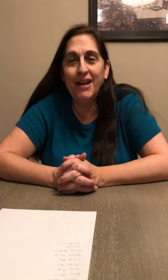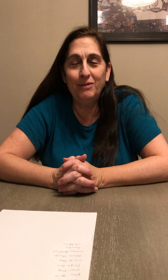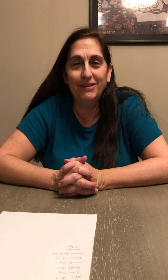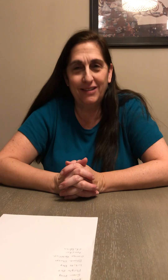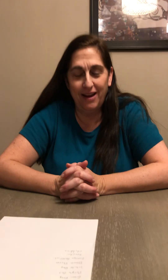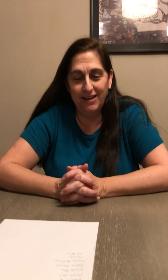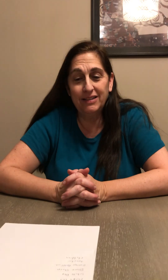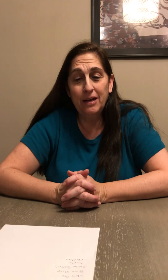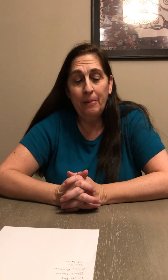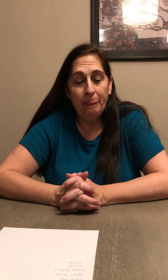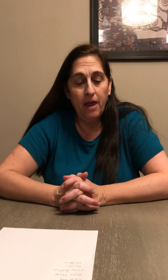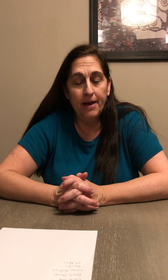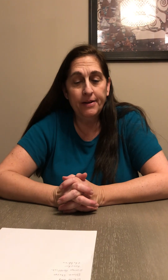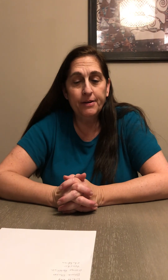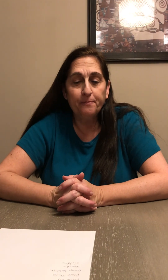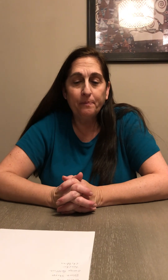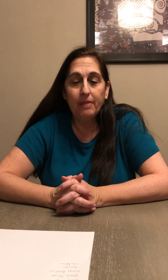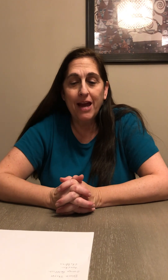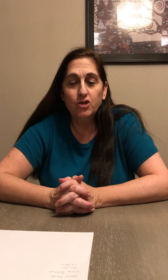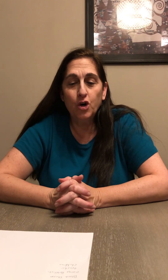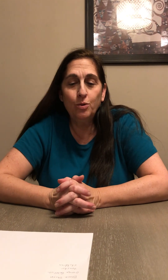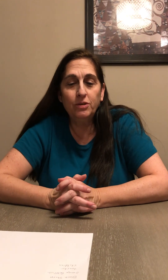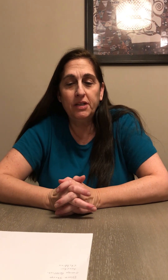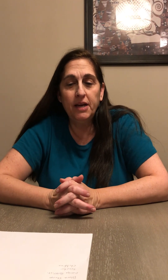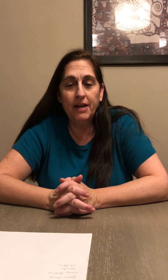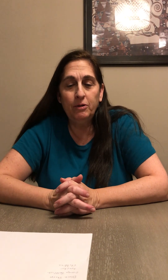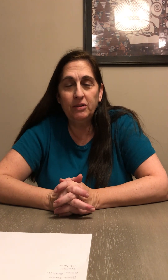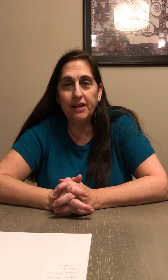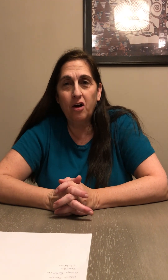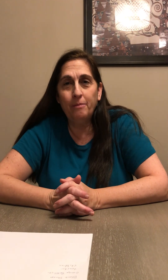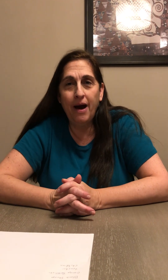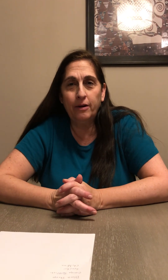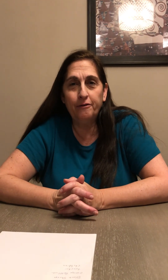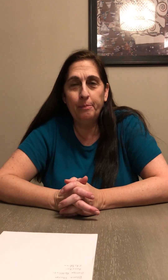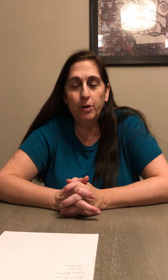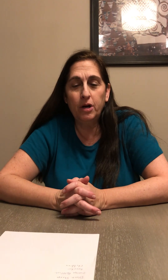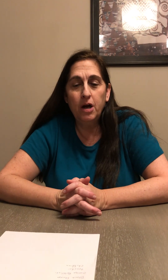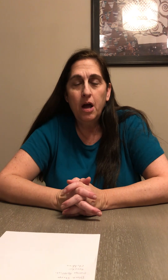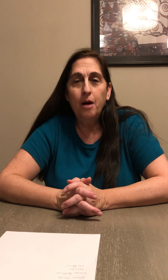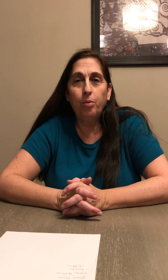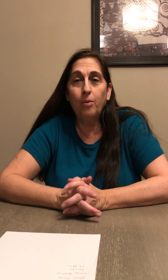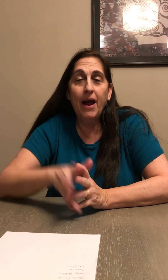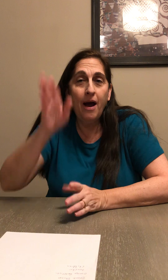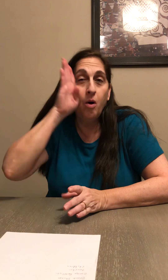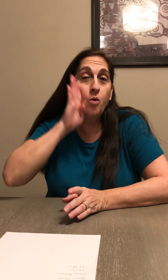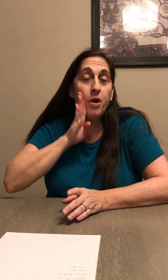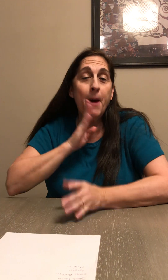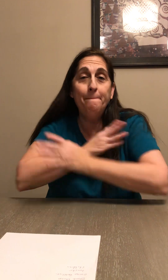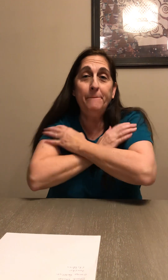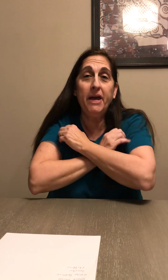animal signs. And I chose the animals that come out of the book Brown